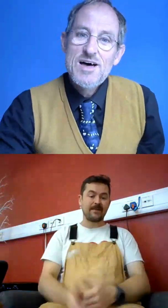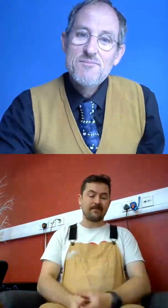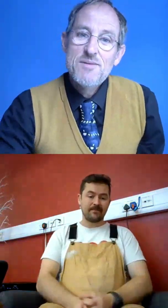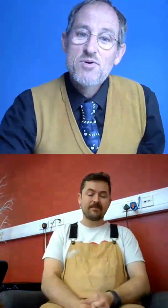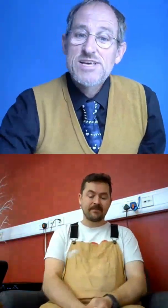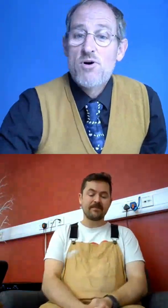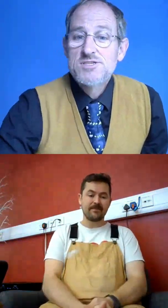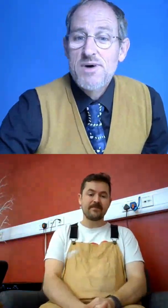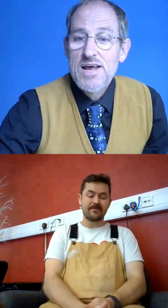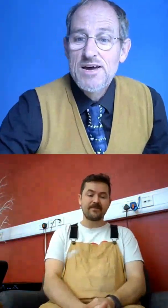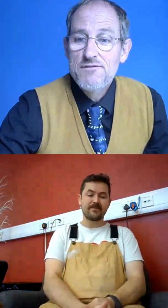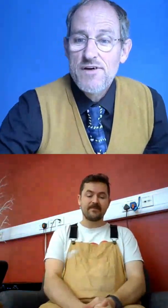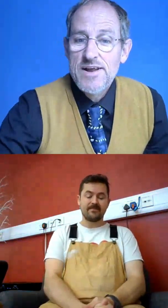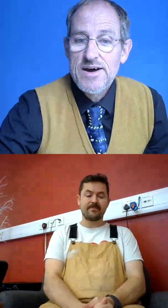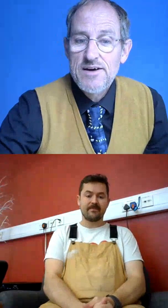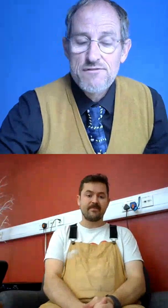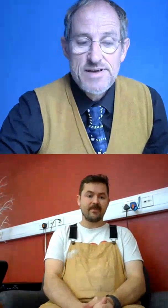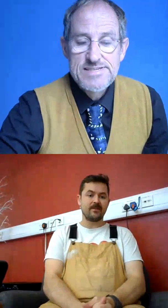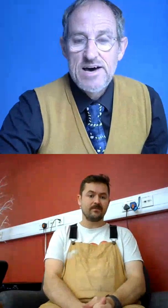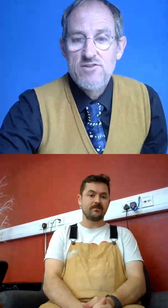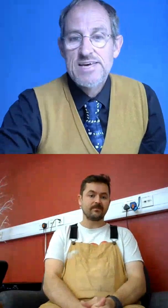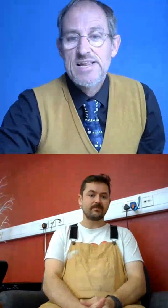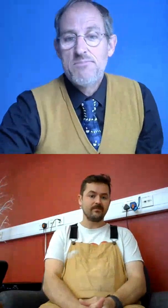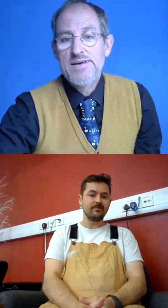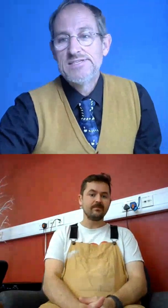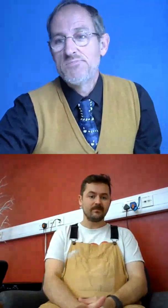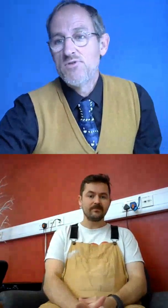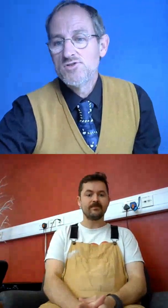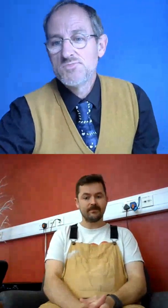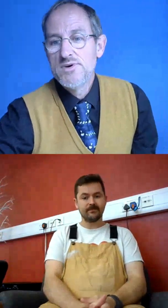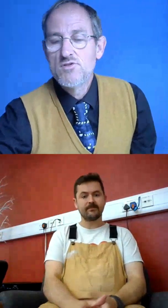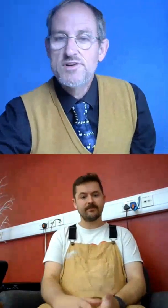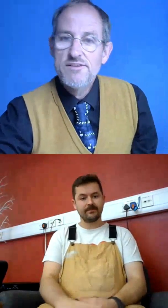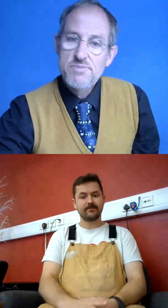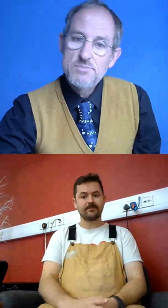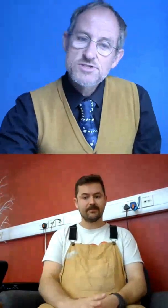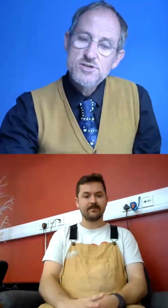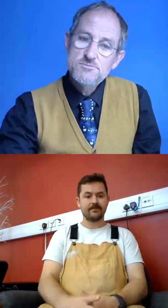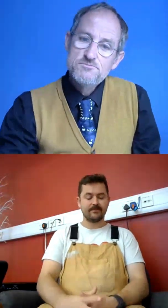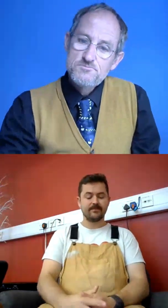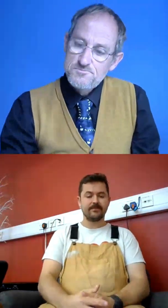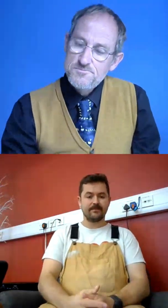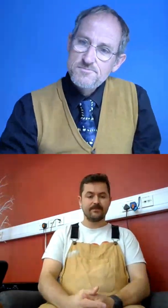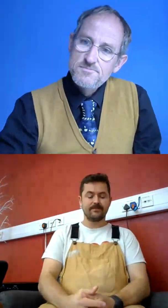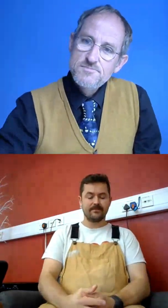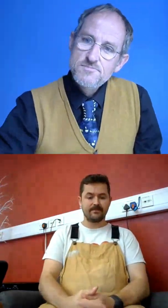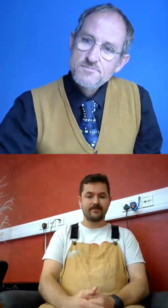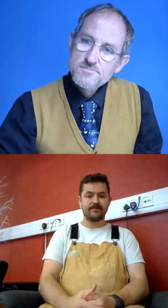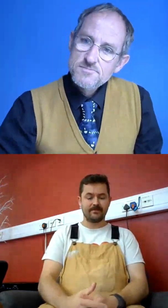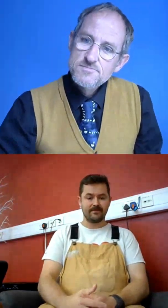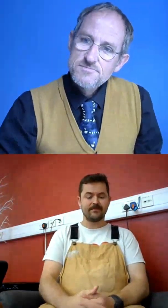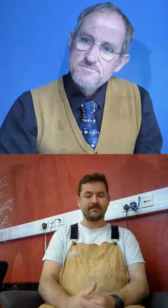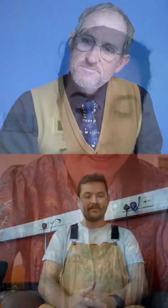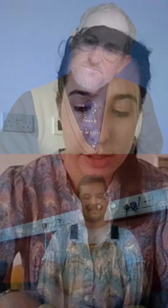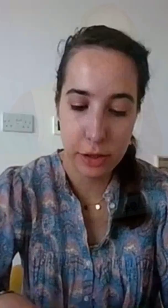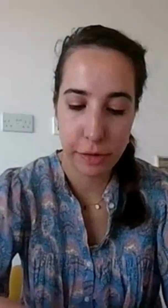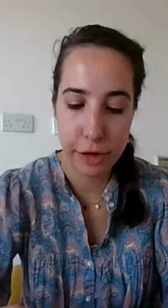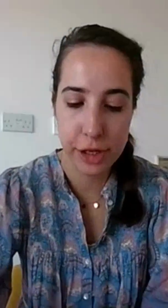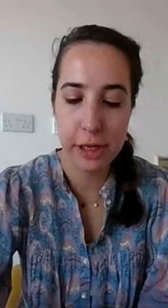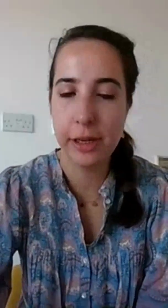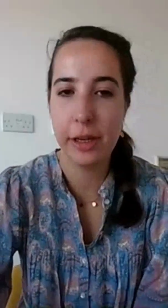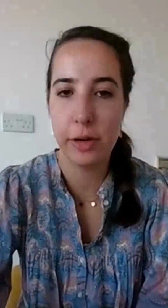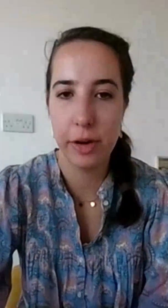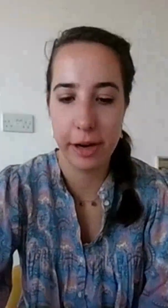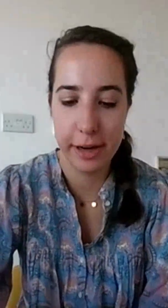So, but it's part of my life, and I face that on a daily basis, but not just me, other deaf people too. Besides